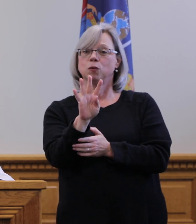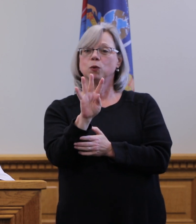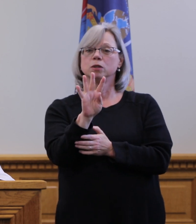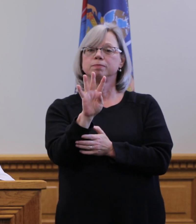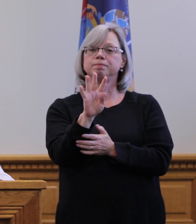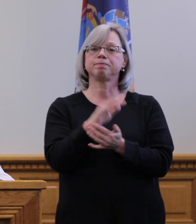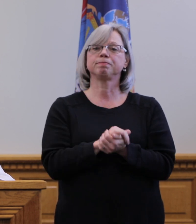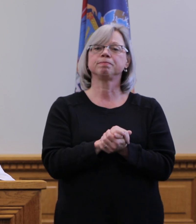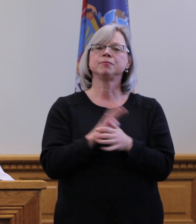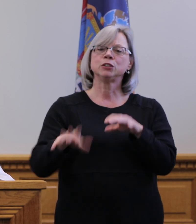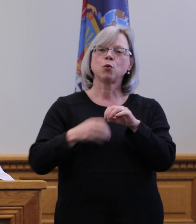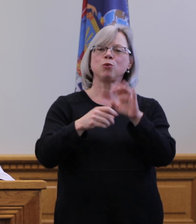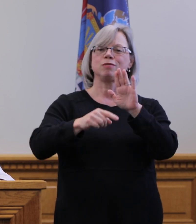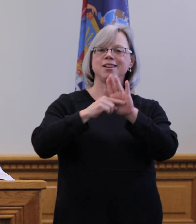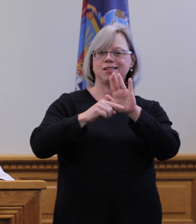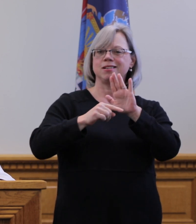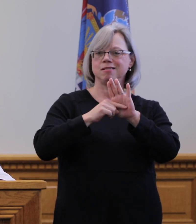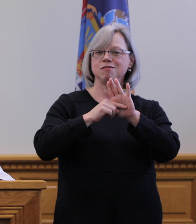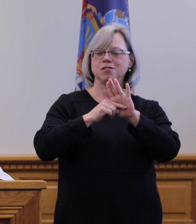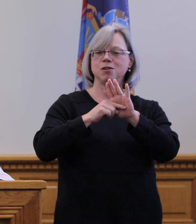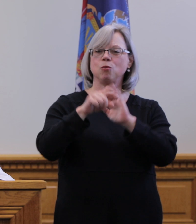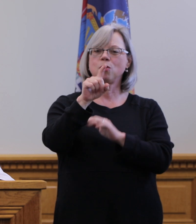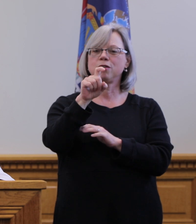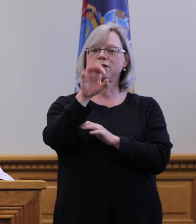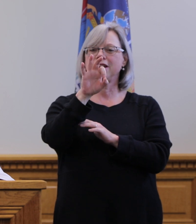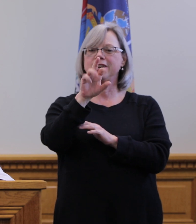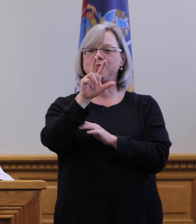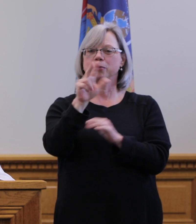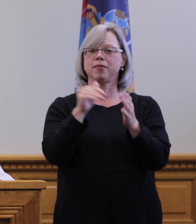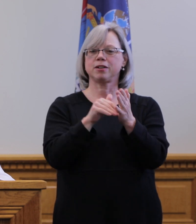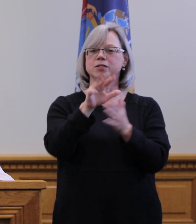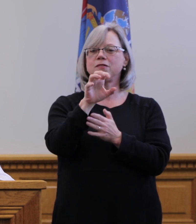7,764. Total negative results,